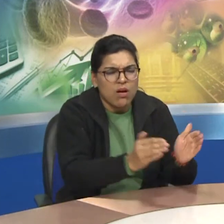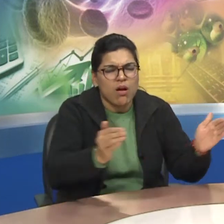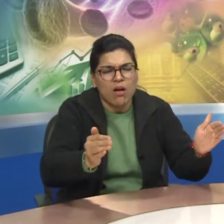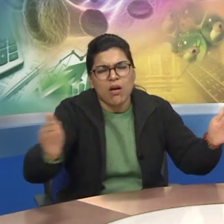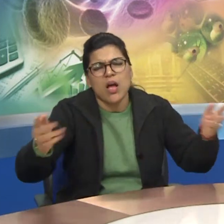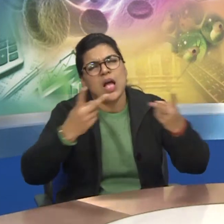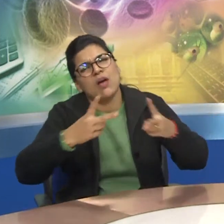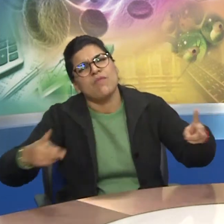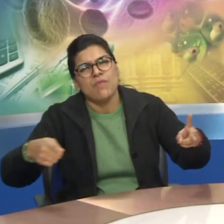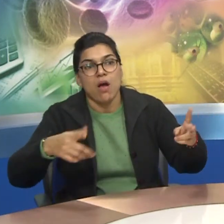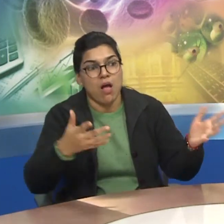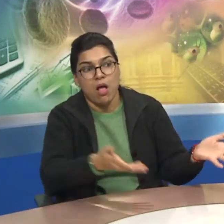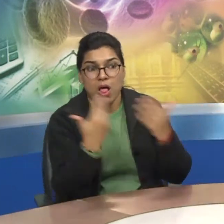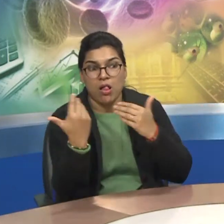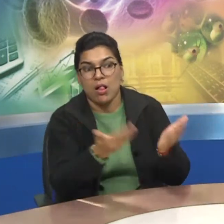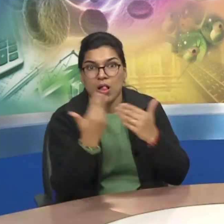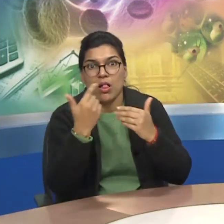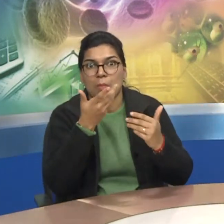many creatures lose their home.